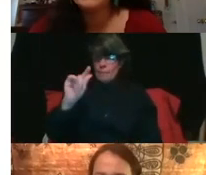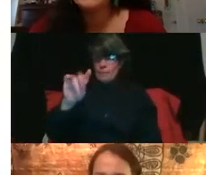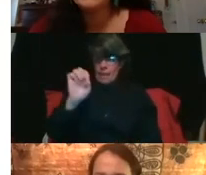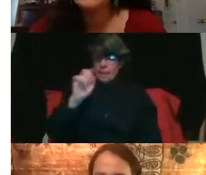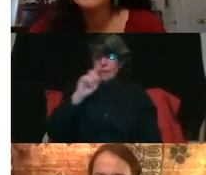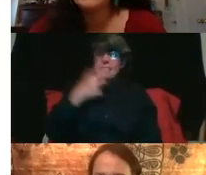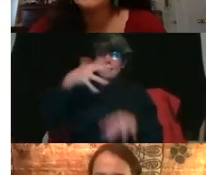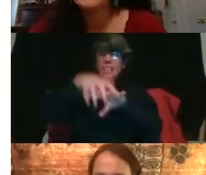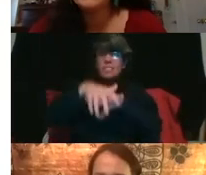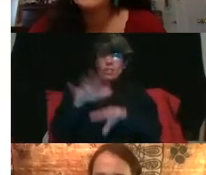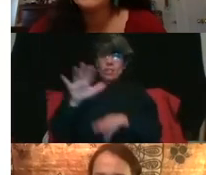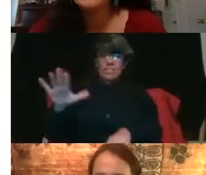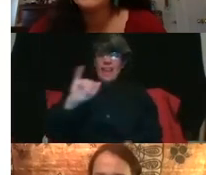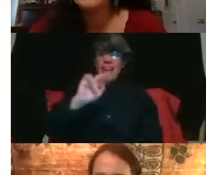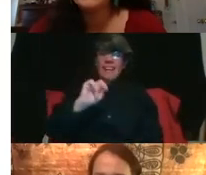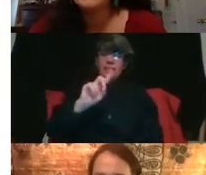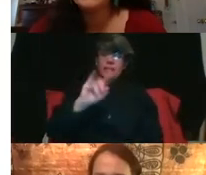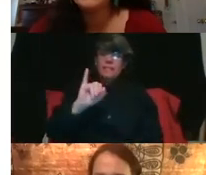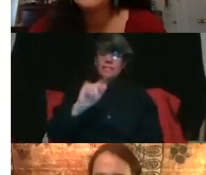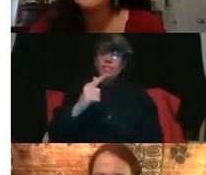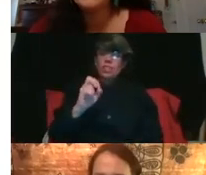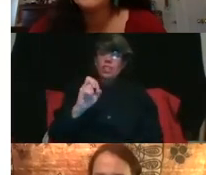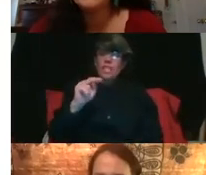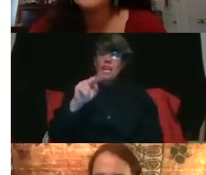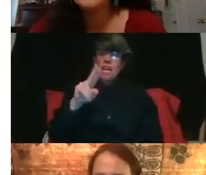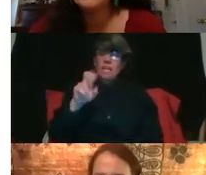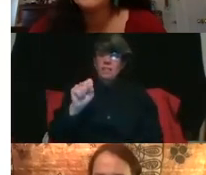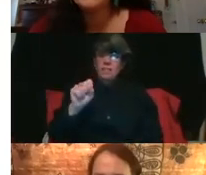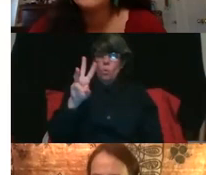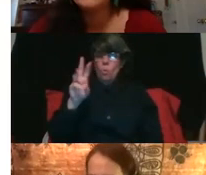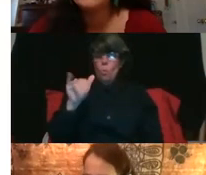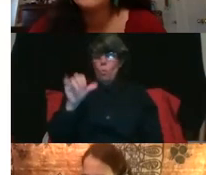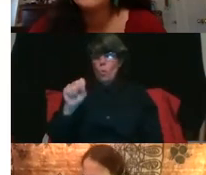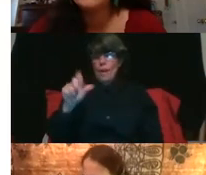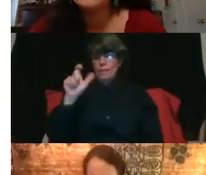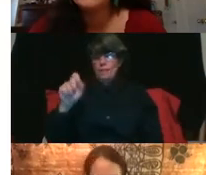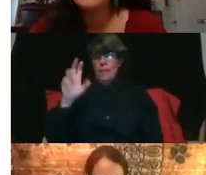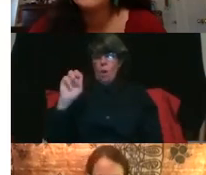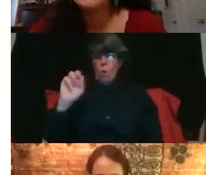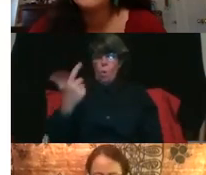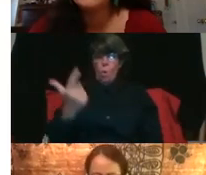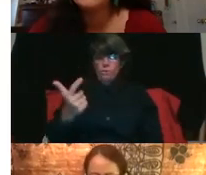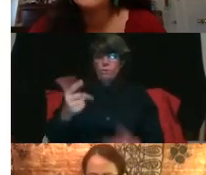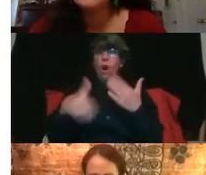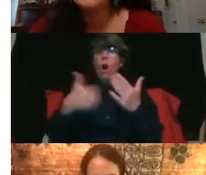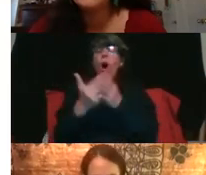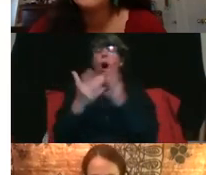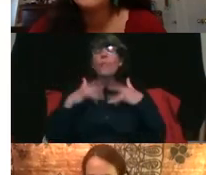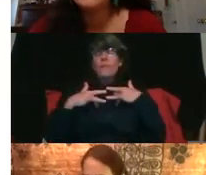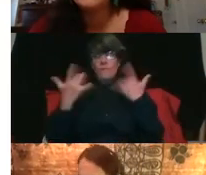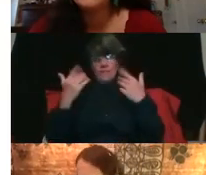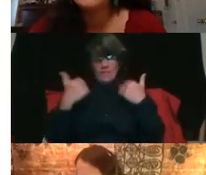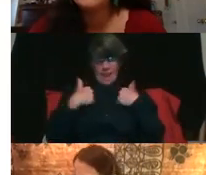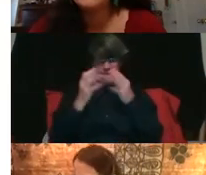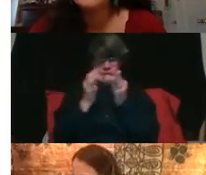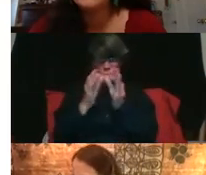the links to that. All these events are free, and all the events have ASL interpreters. And the